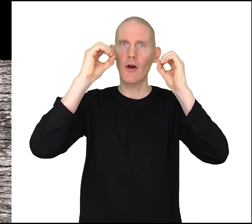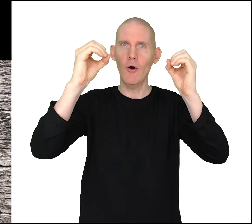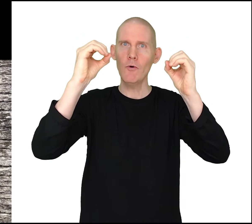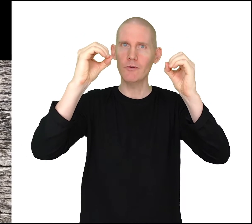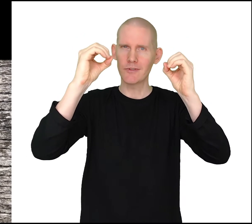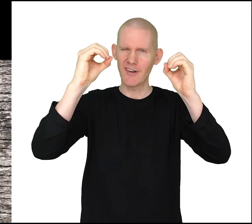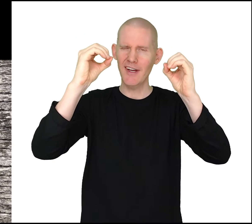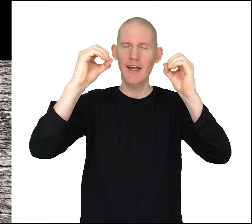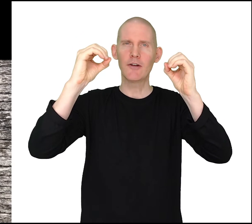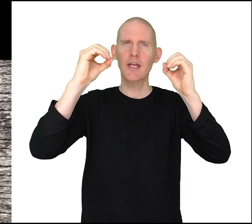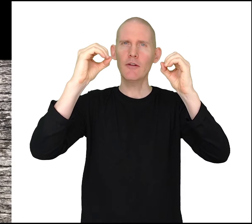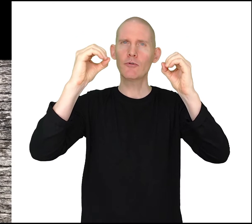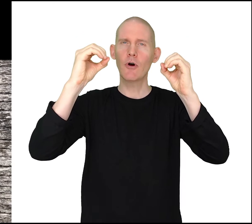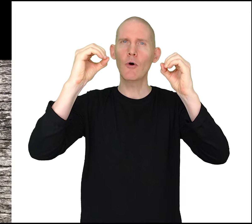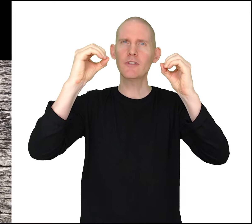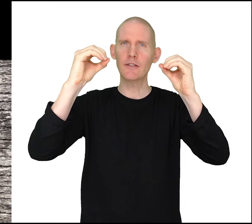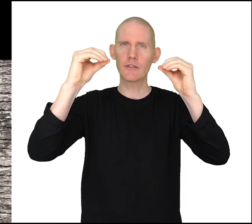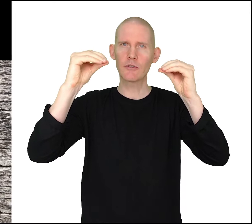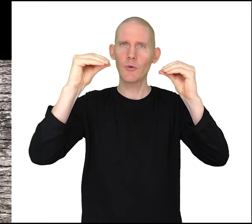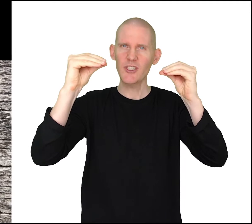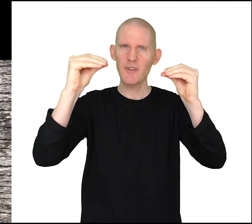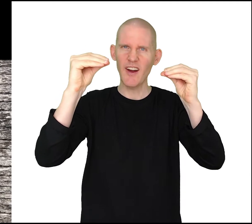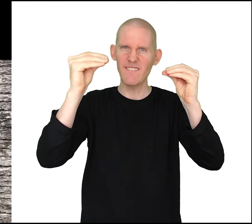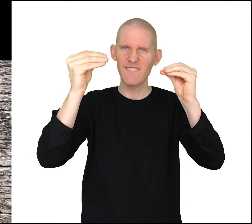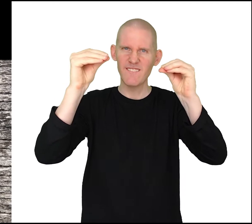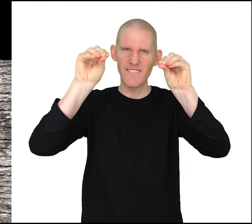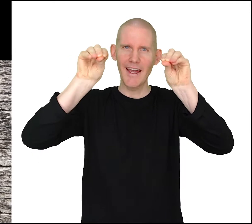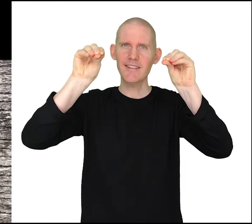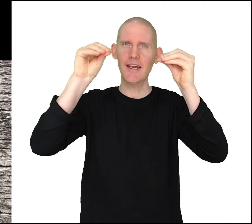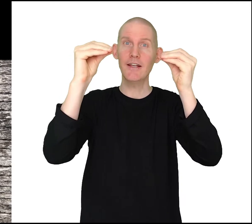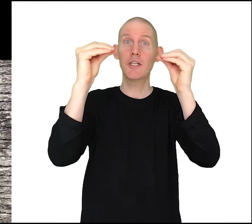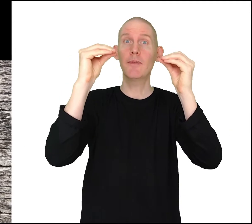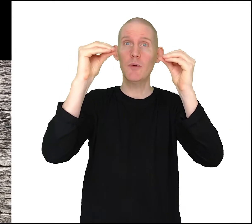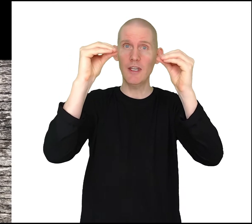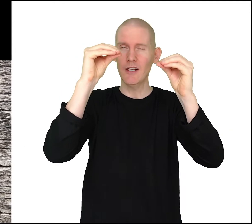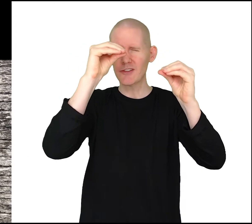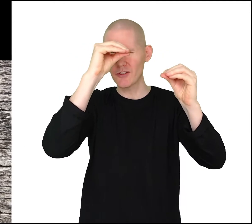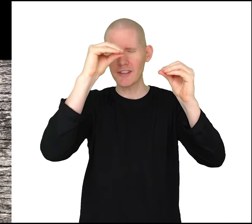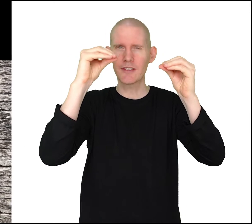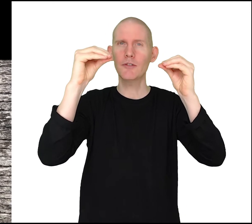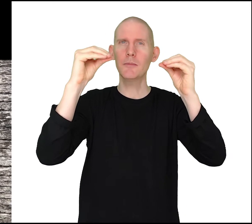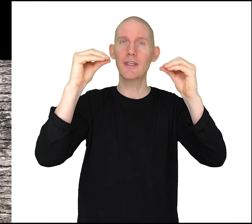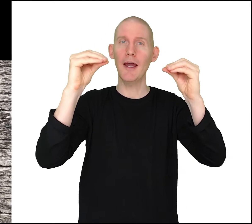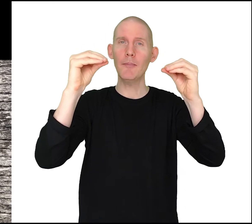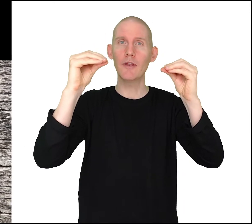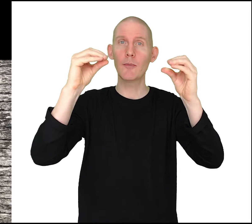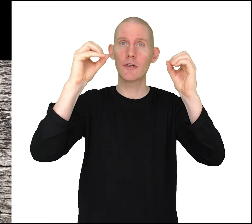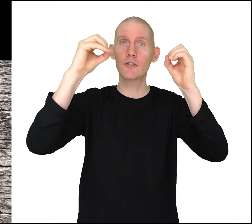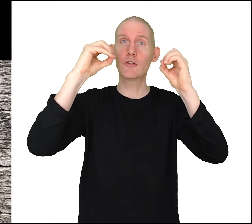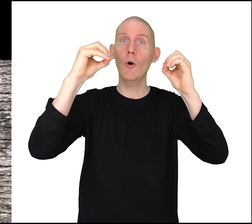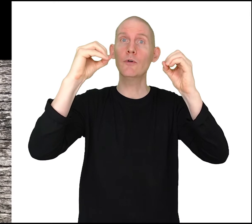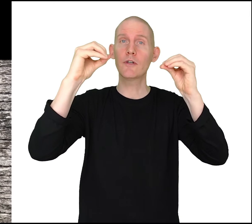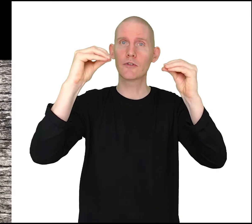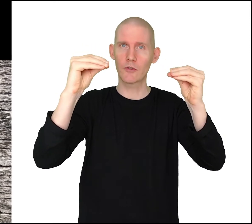make O's, all right? Now take those O's and squish them down. That's the hand shape that we need. So there's still some gap in there, but they're